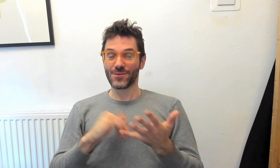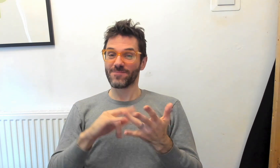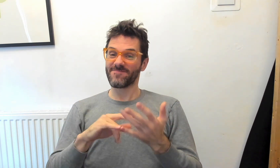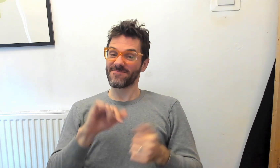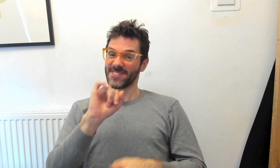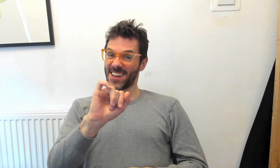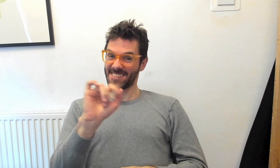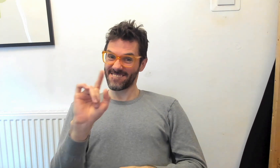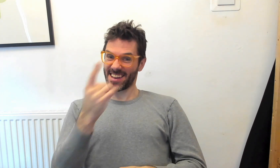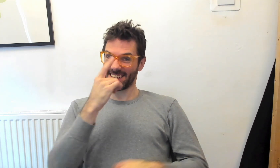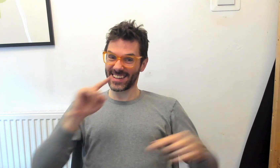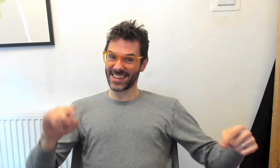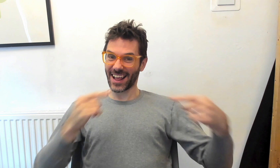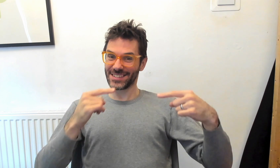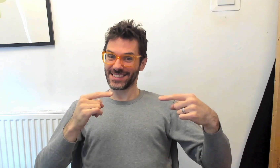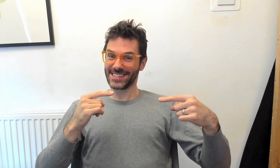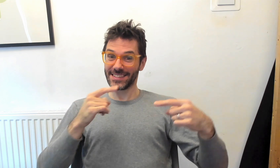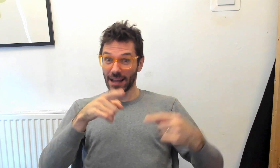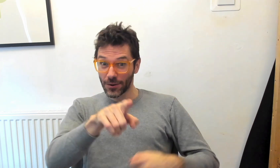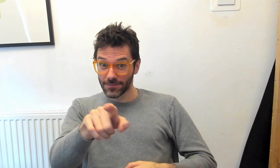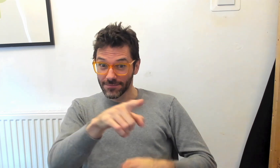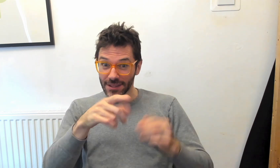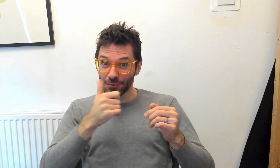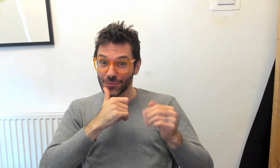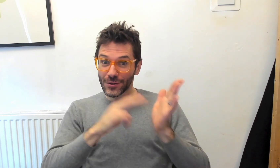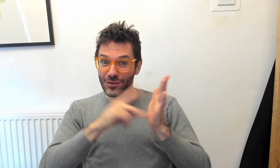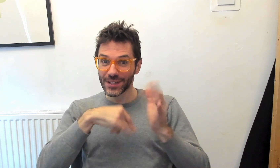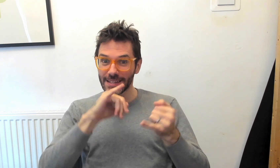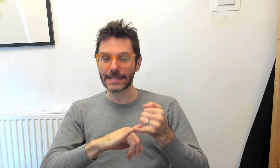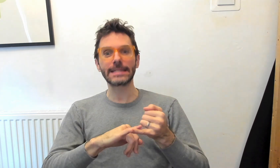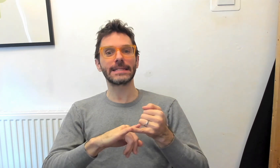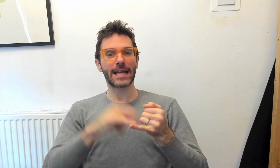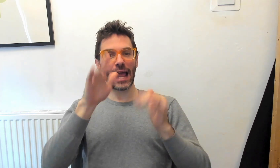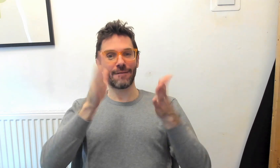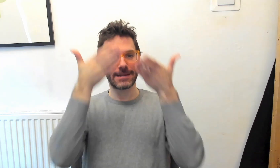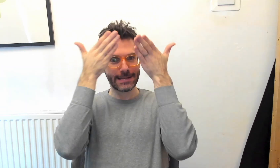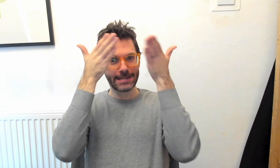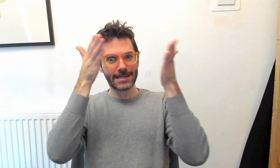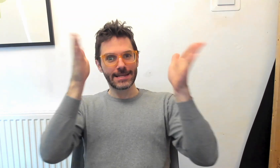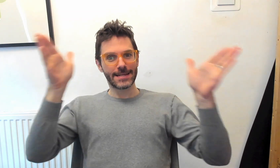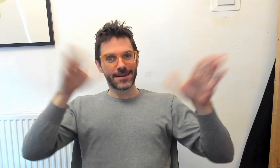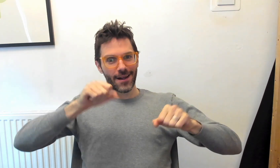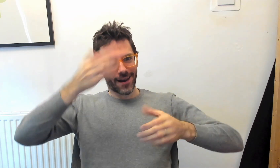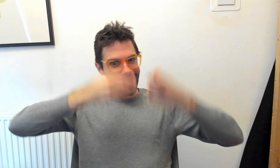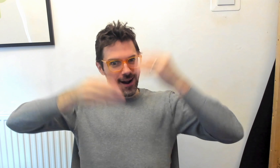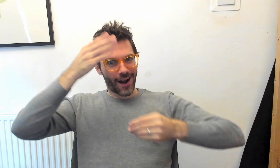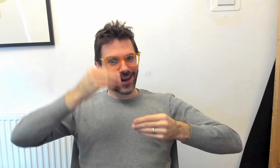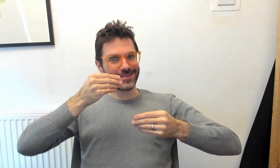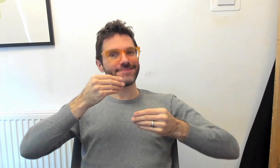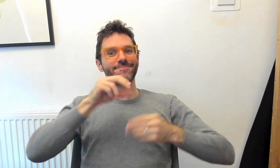So your first challenge, if you are a Node.js user, is to gain knowledge of Python